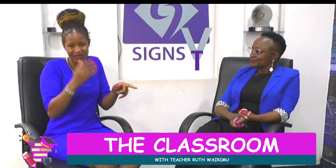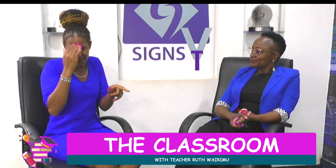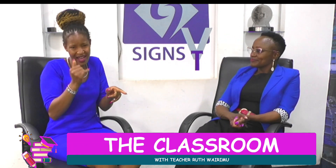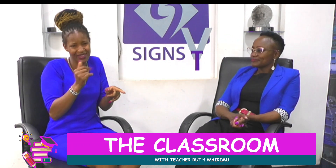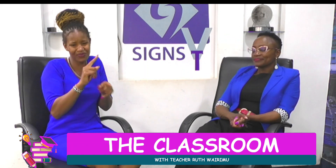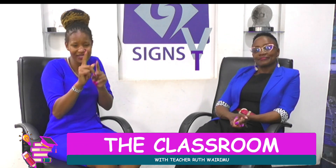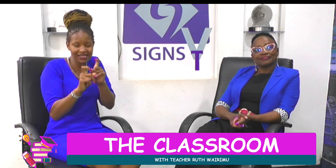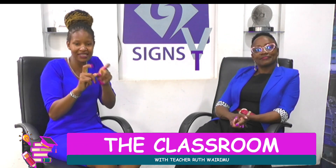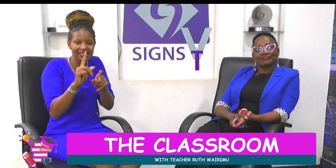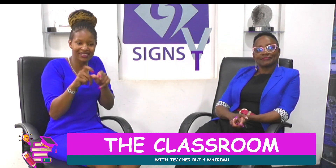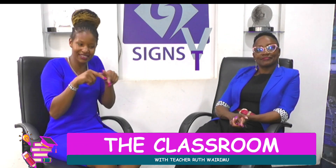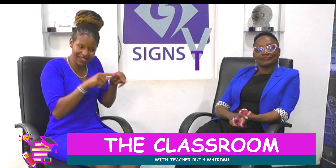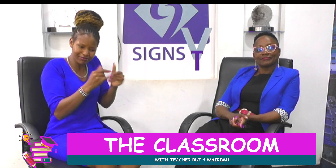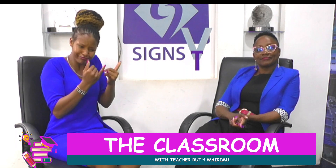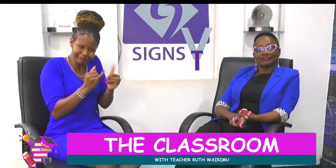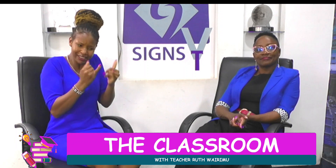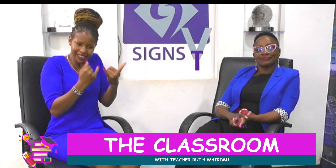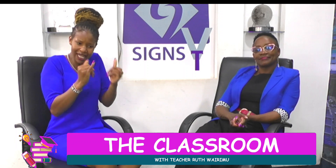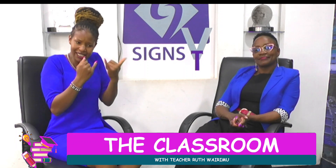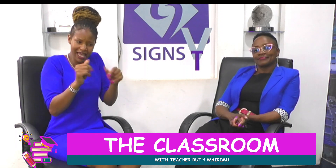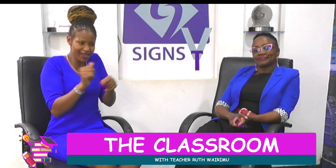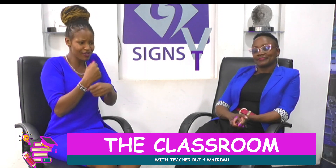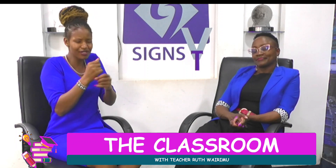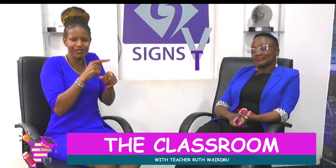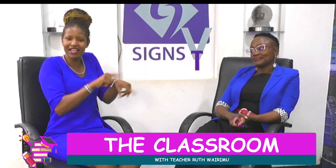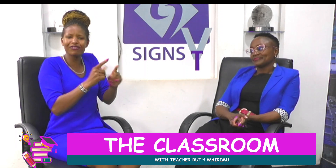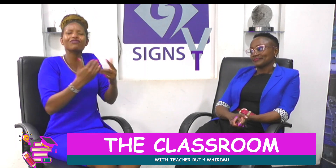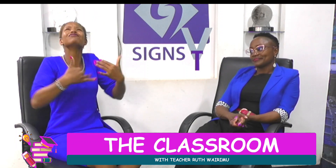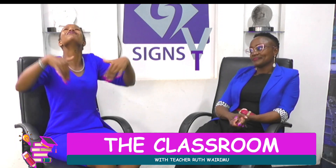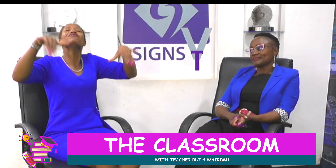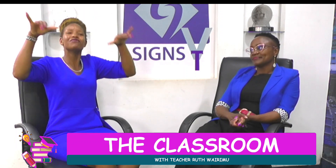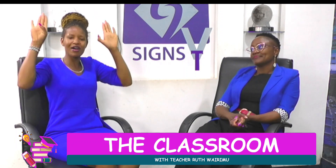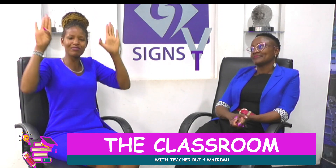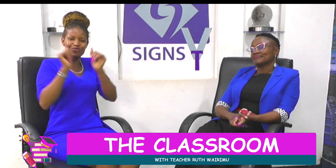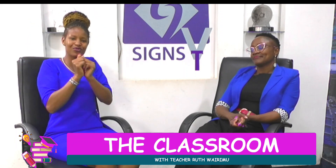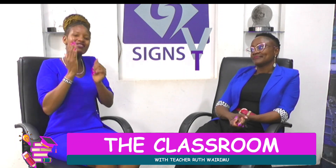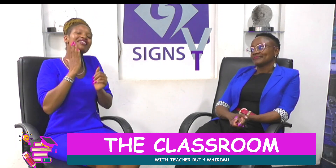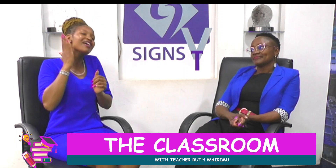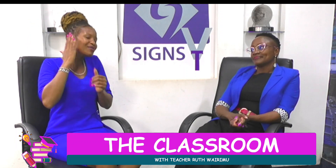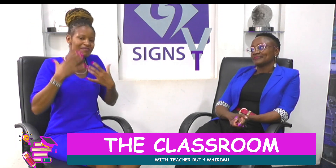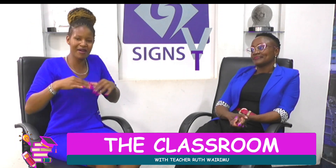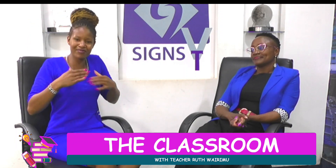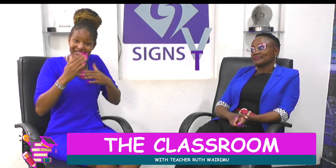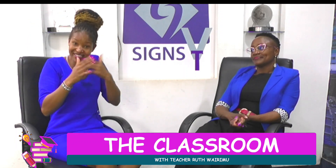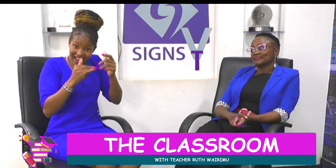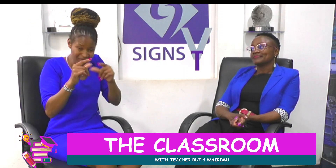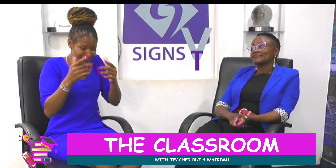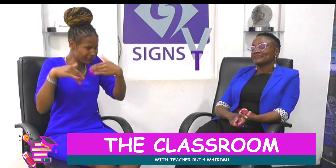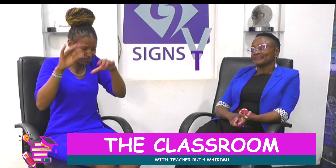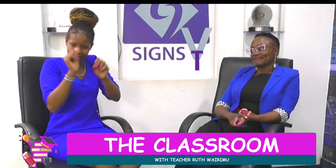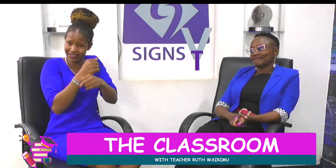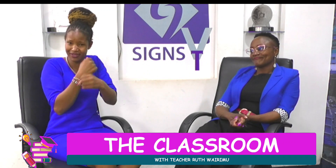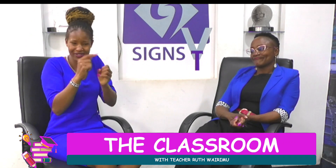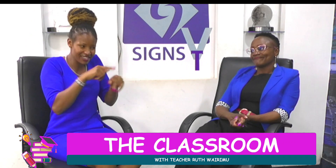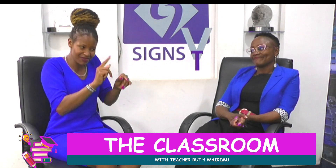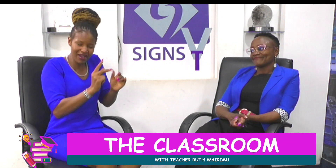I believe all interpreters should, borrow a leaf from you and try as well, and never to give up,